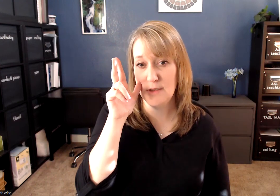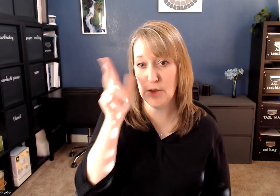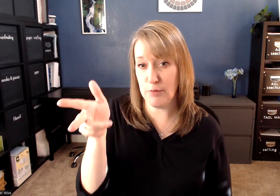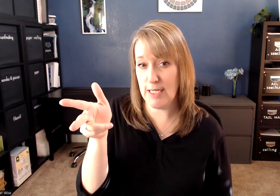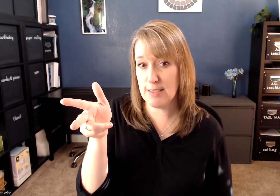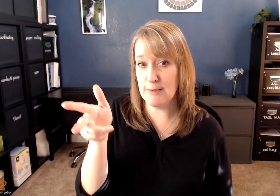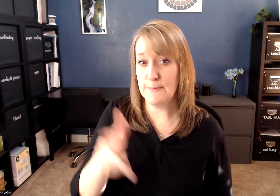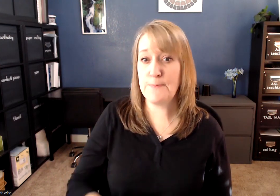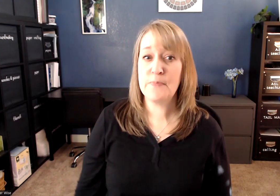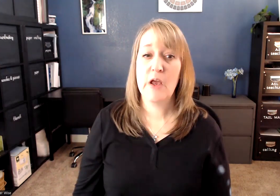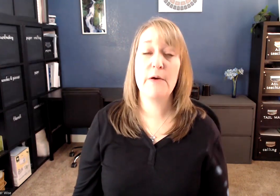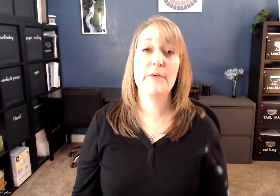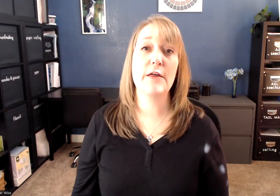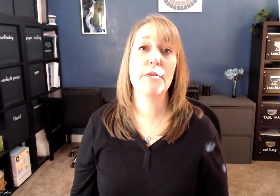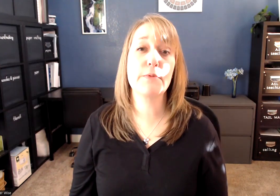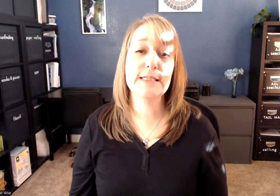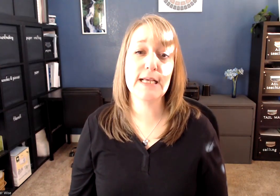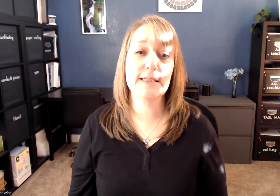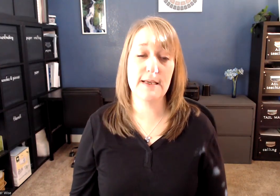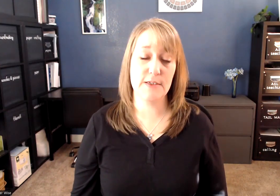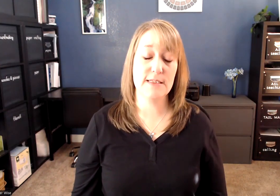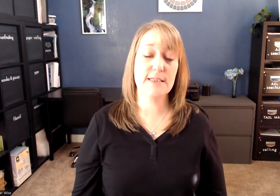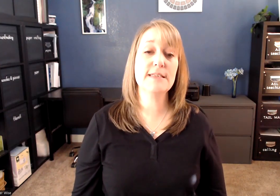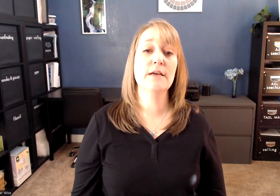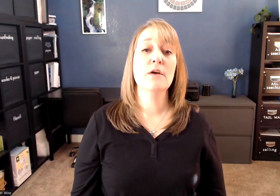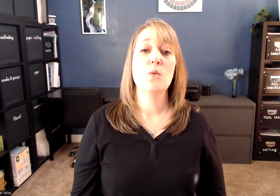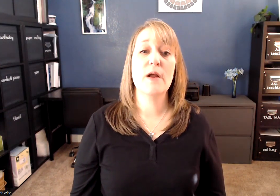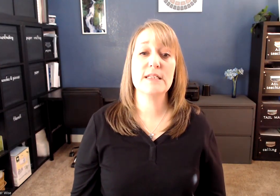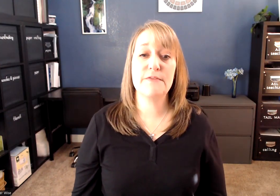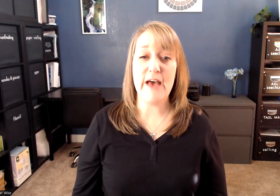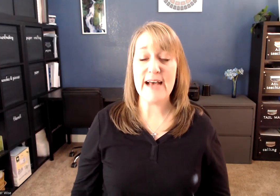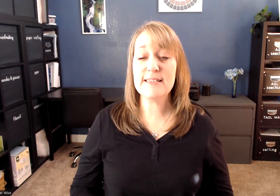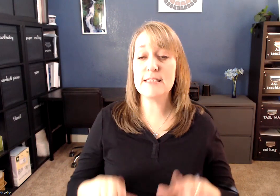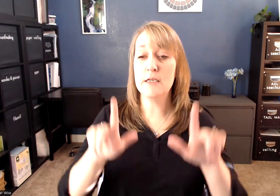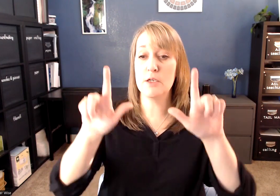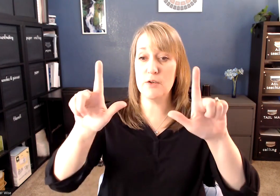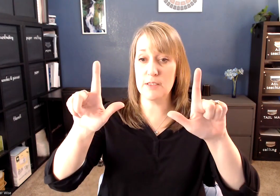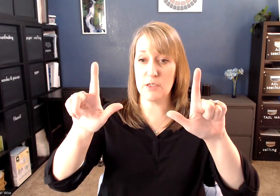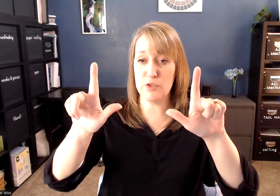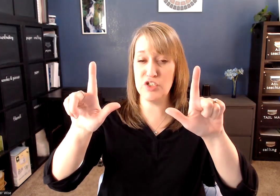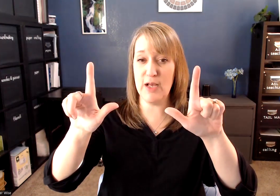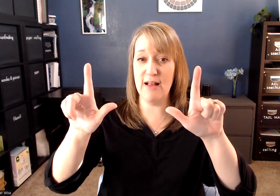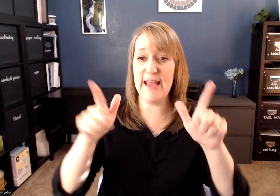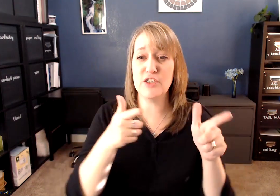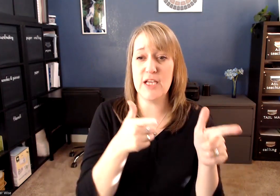In 3 days. All right, we've got 3 signs left on this list. One is fast. You can start with 2 L hand